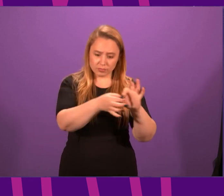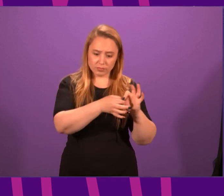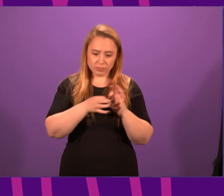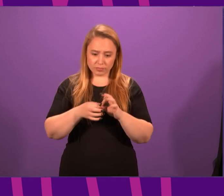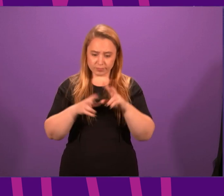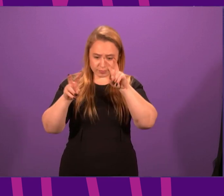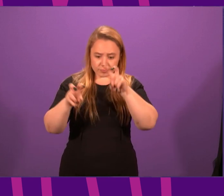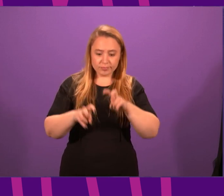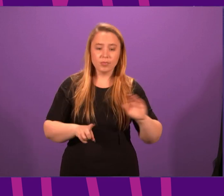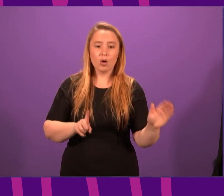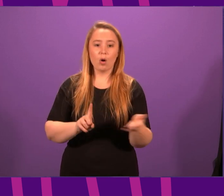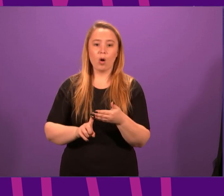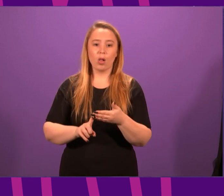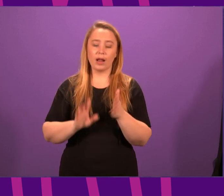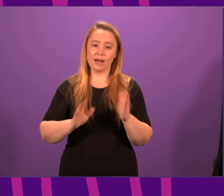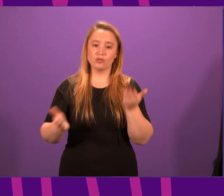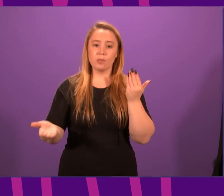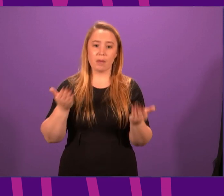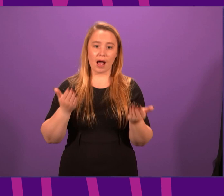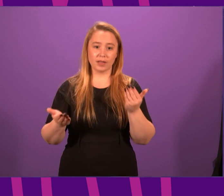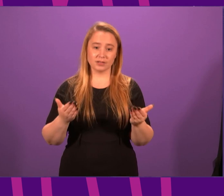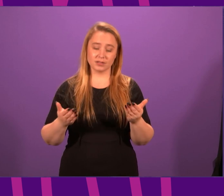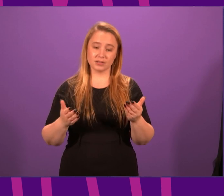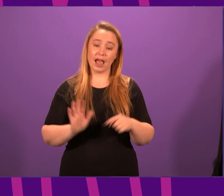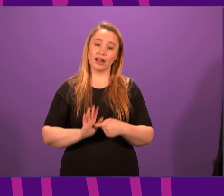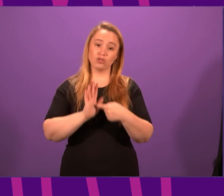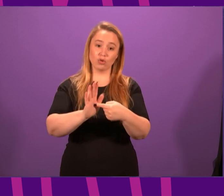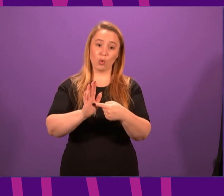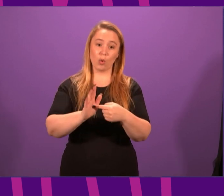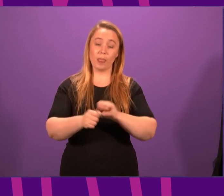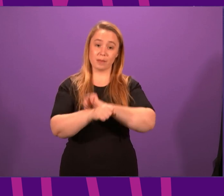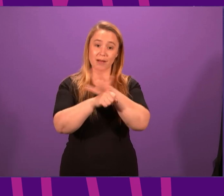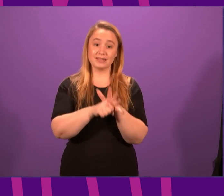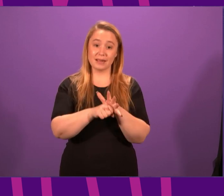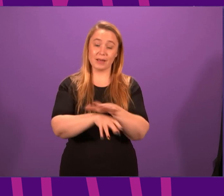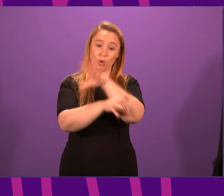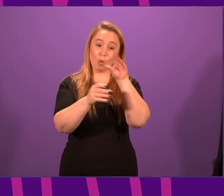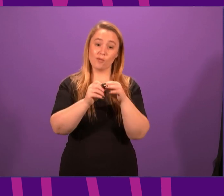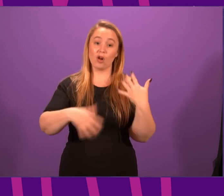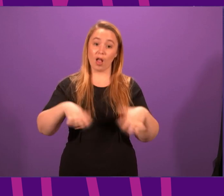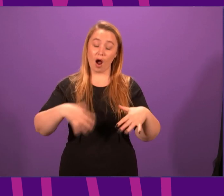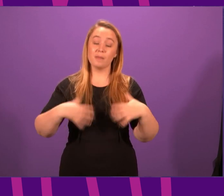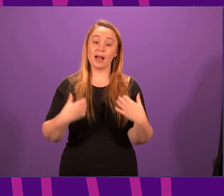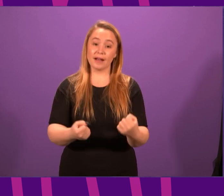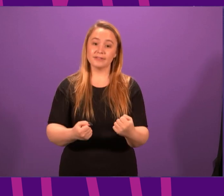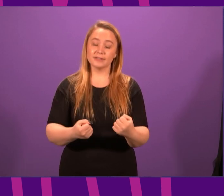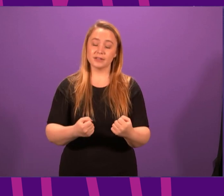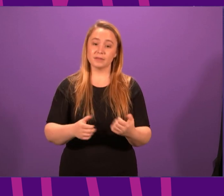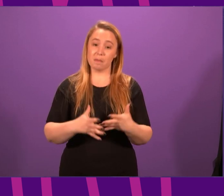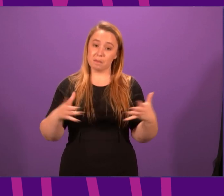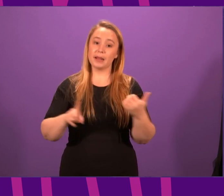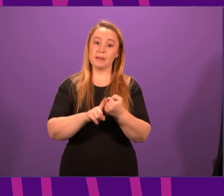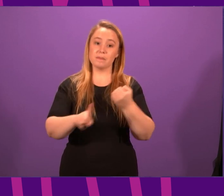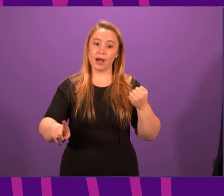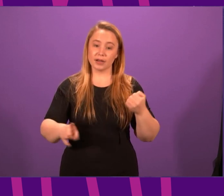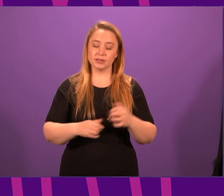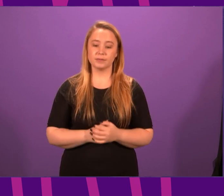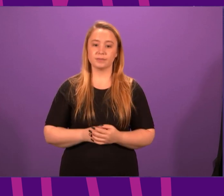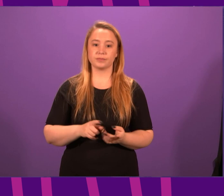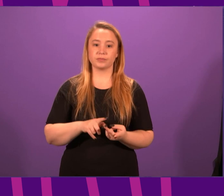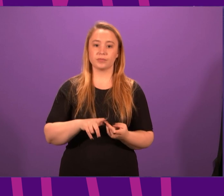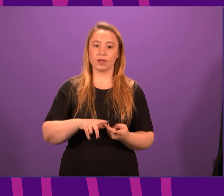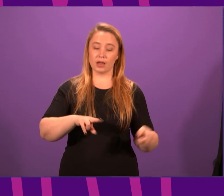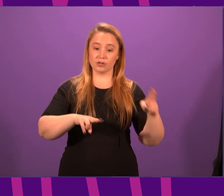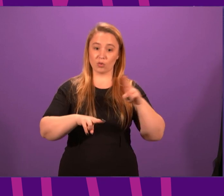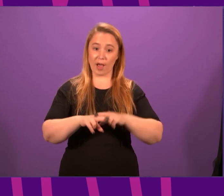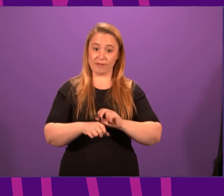of minimising the overall harm that the pandemic's causing. And I think it's really important to remind ourselves that if we allow the virus to run